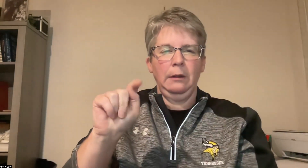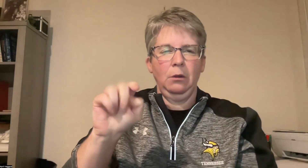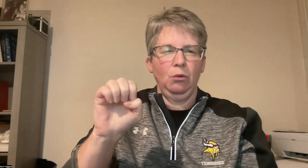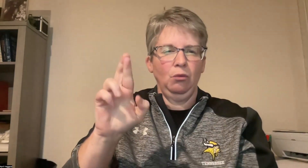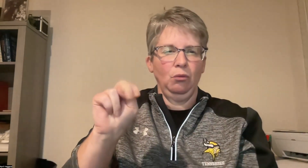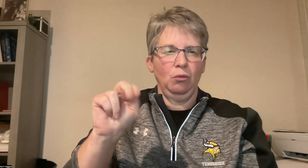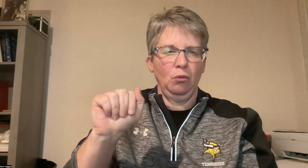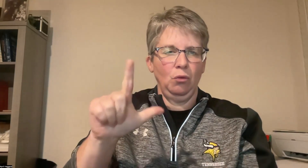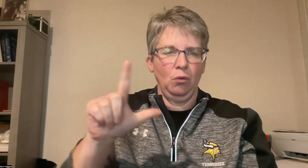policy